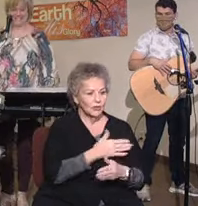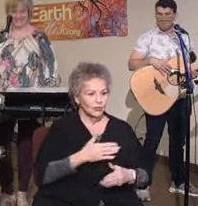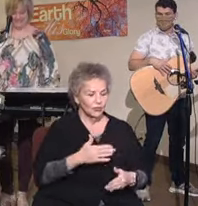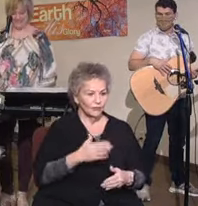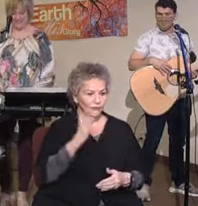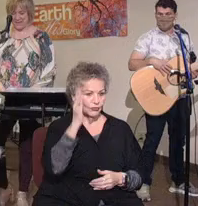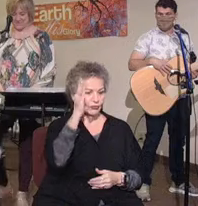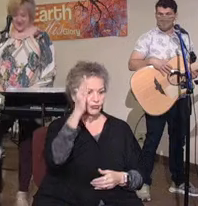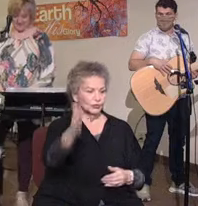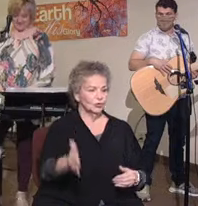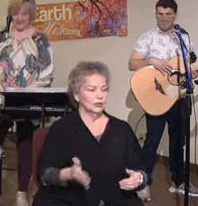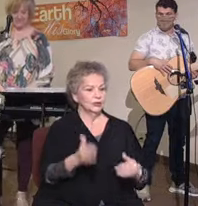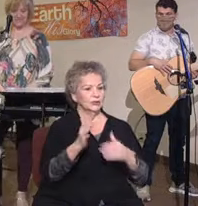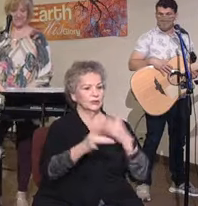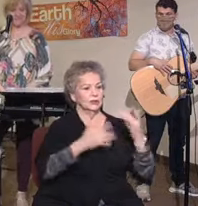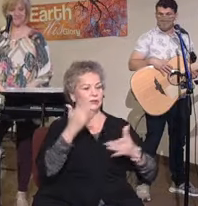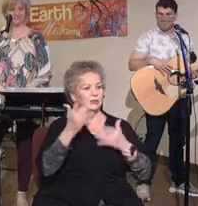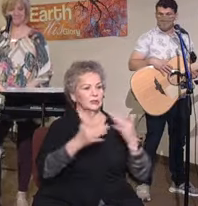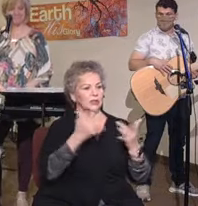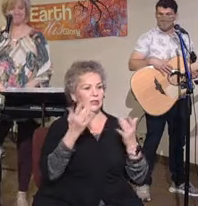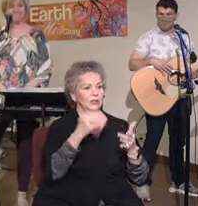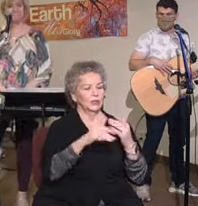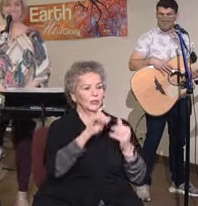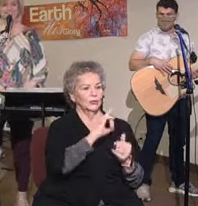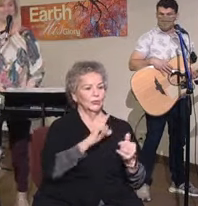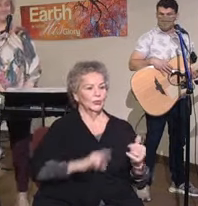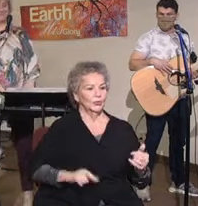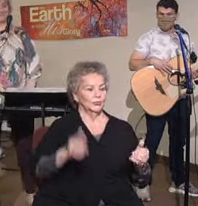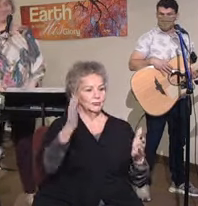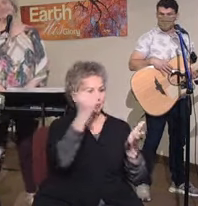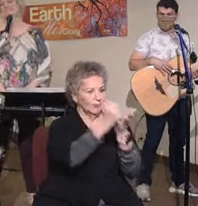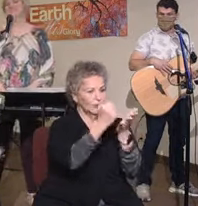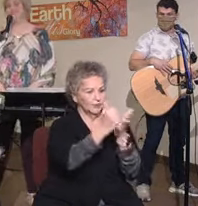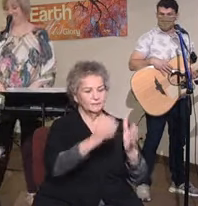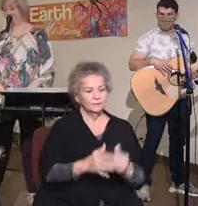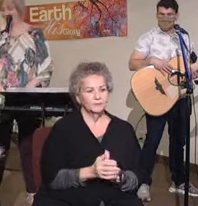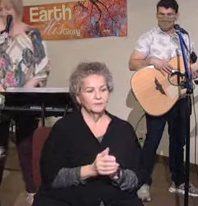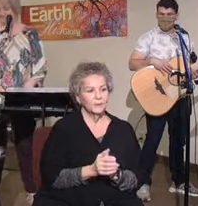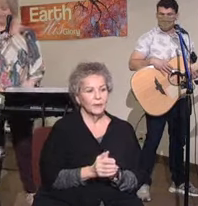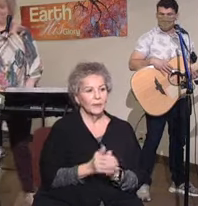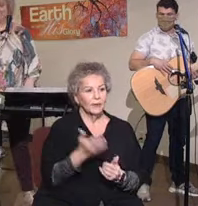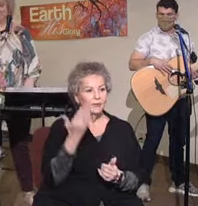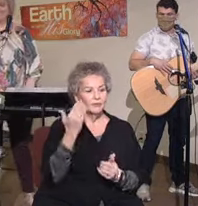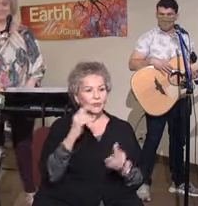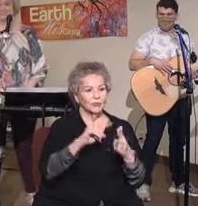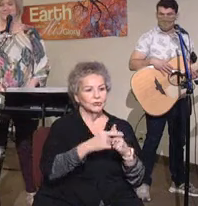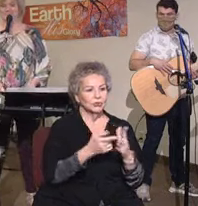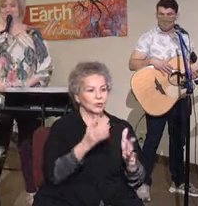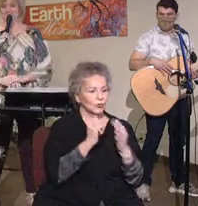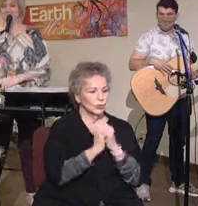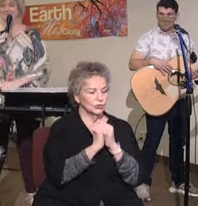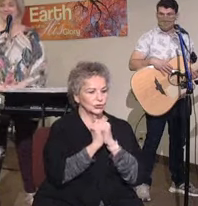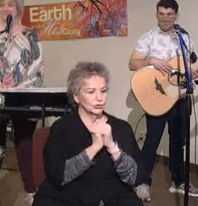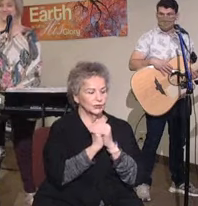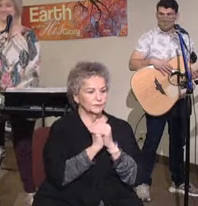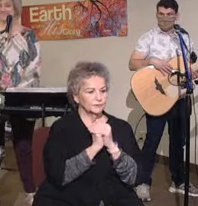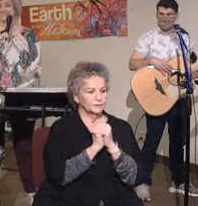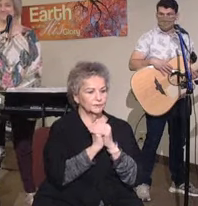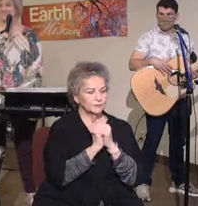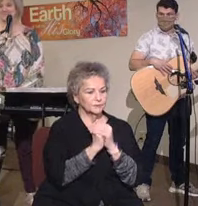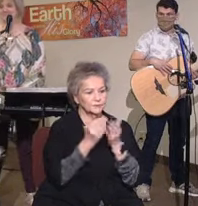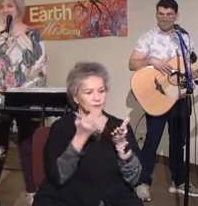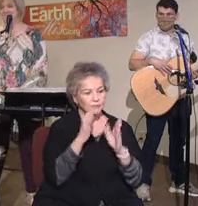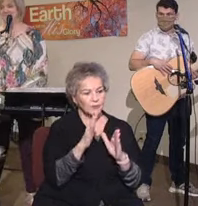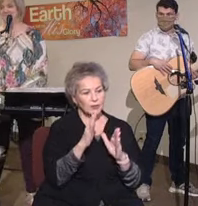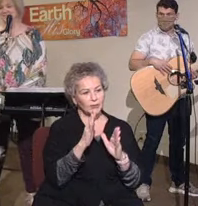I have an amen? Amen. Yeah, I'm kind of cheerleader today. Before we get into our worship, let me just give you a little